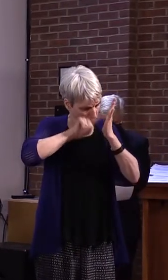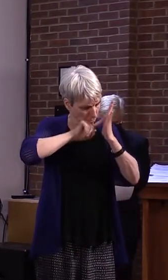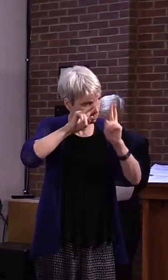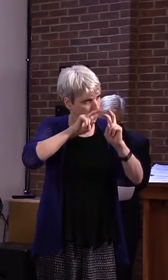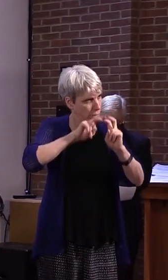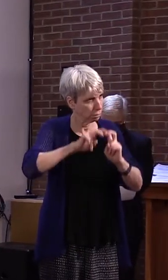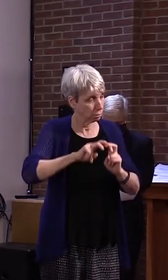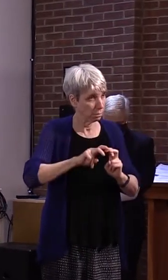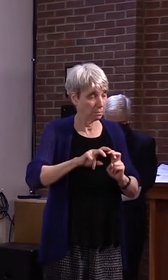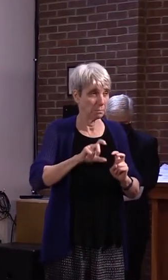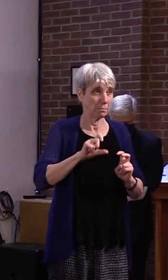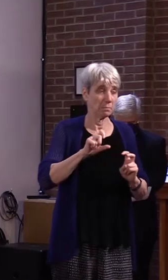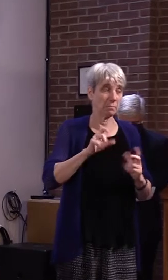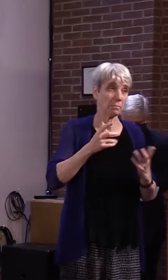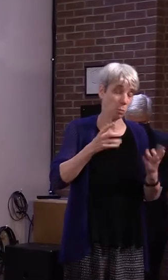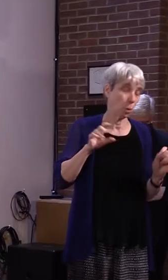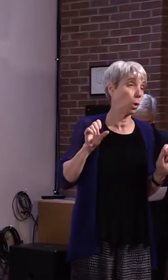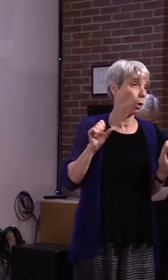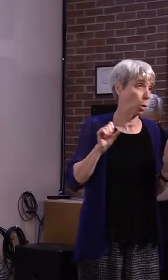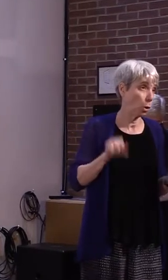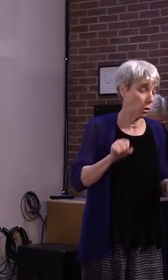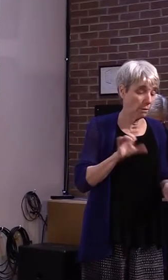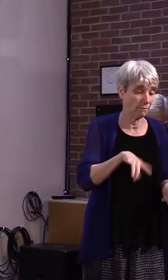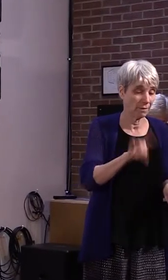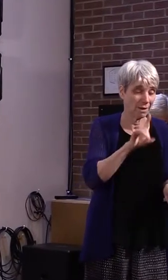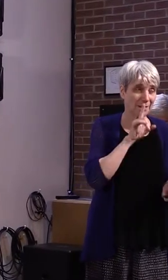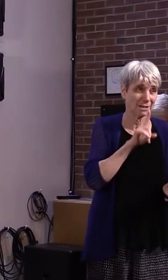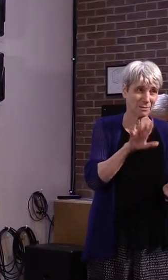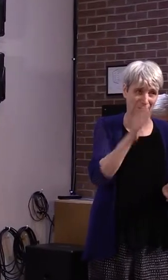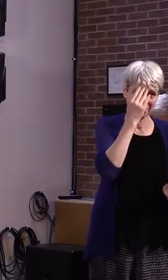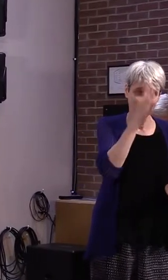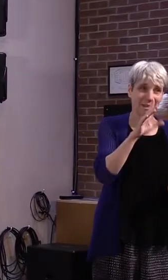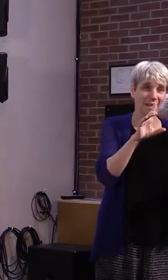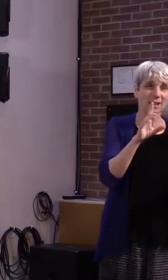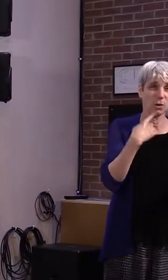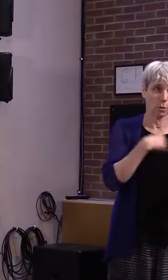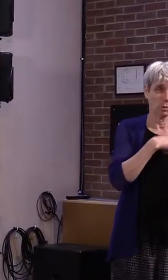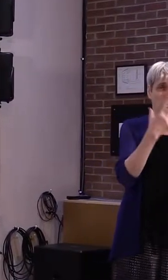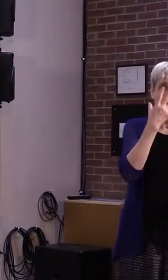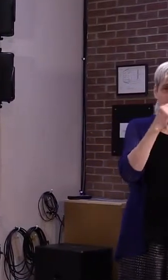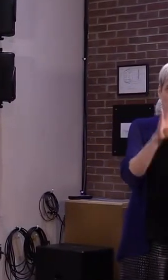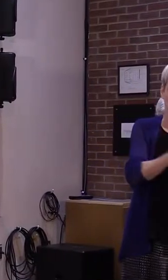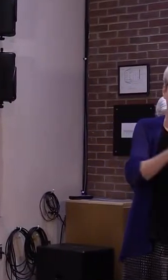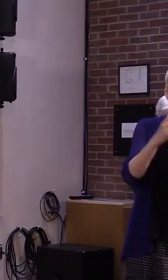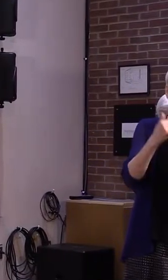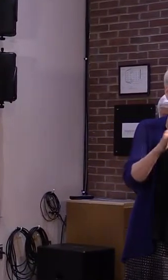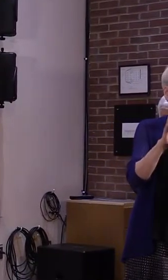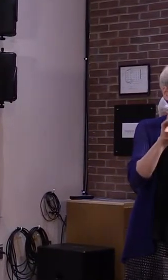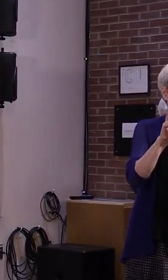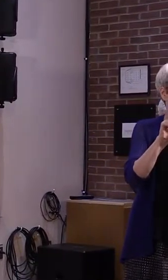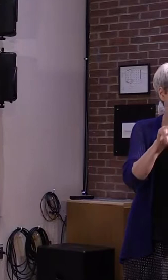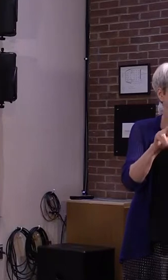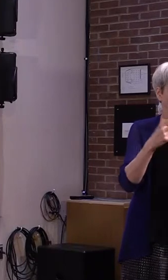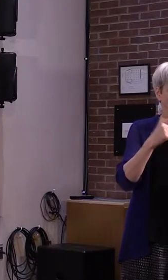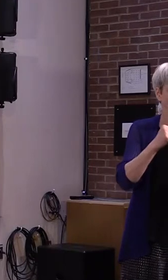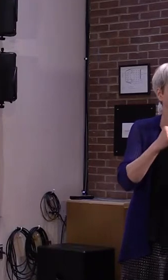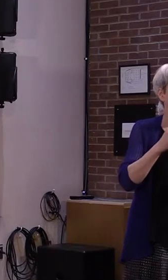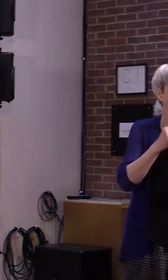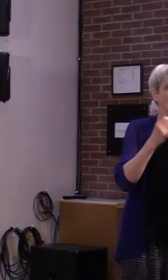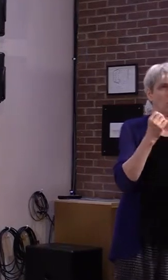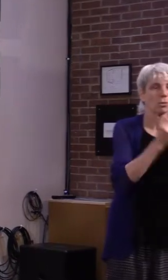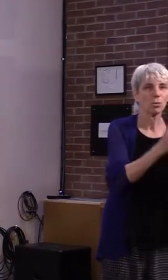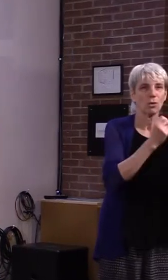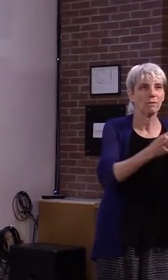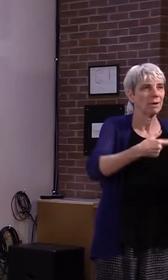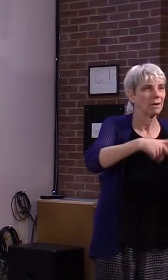I'm sure we can go through the exercise, but we're pretty busy in DMV trying to renew licenses and